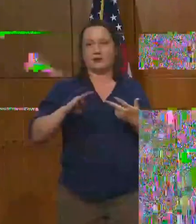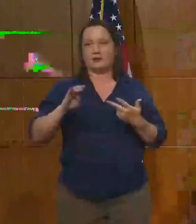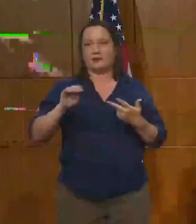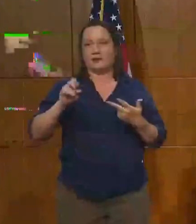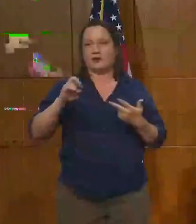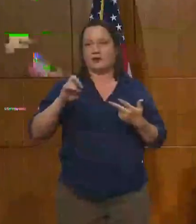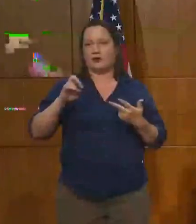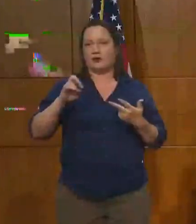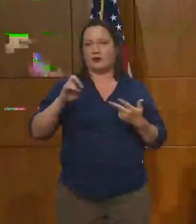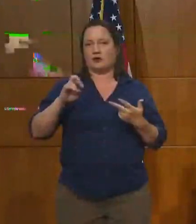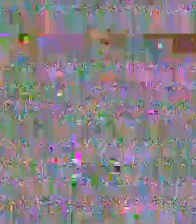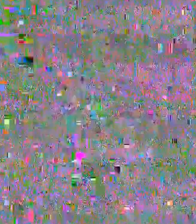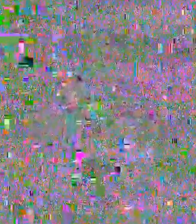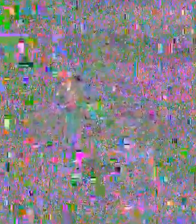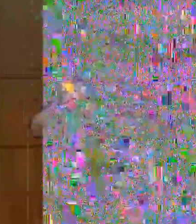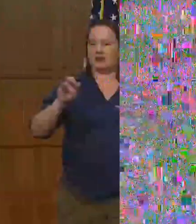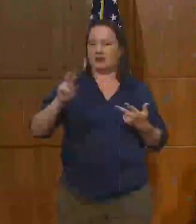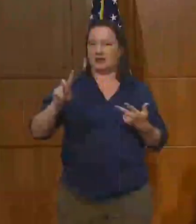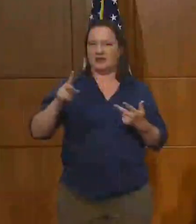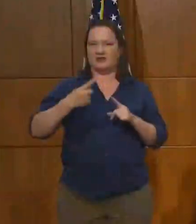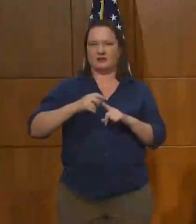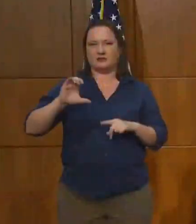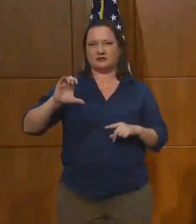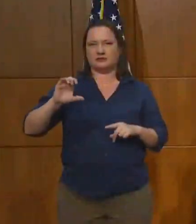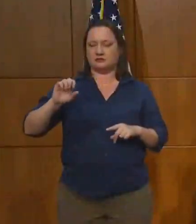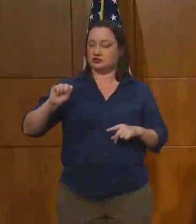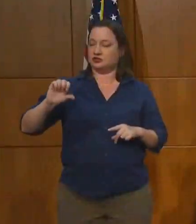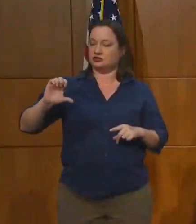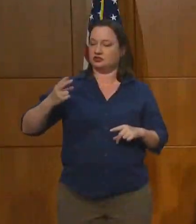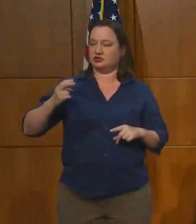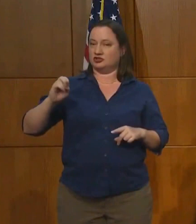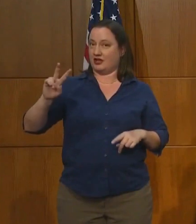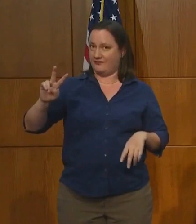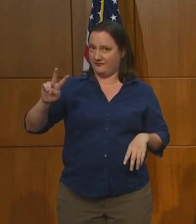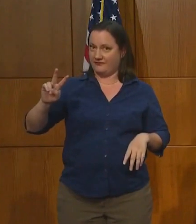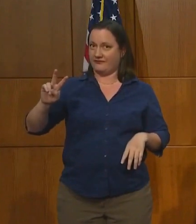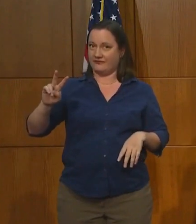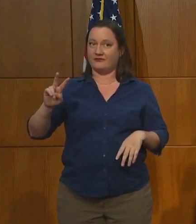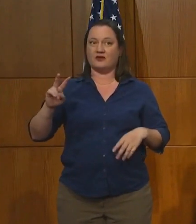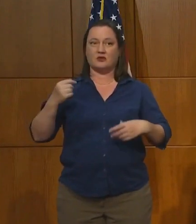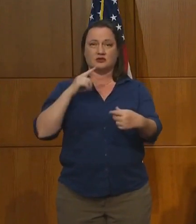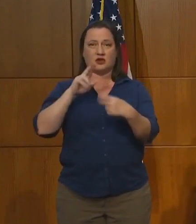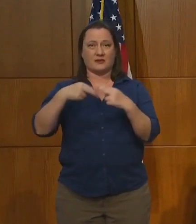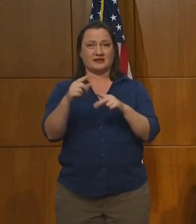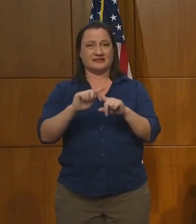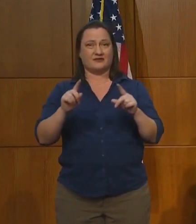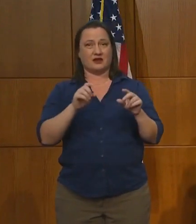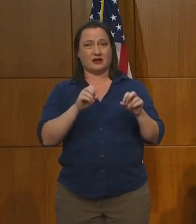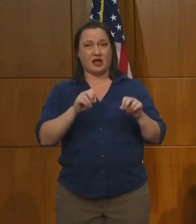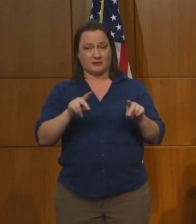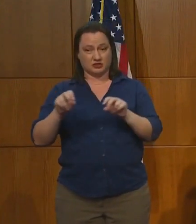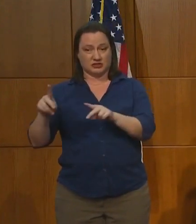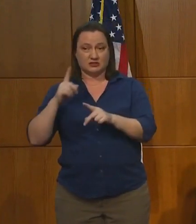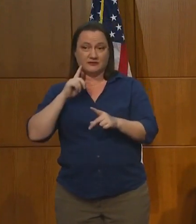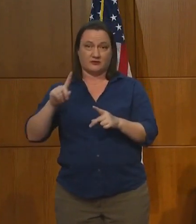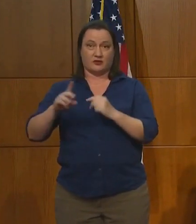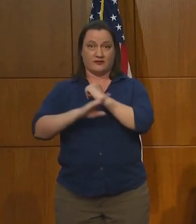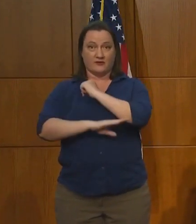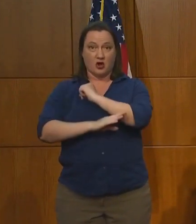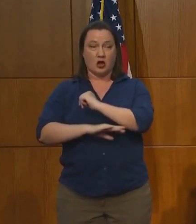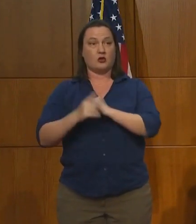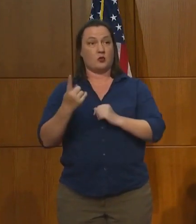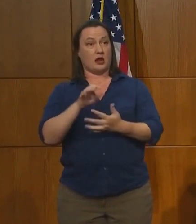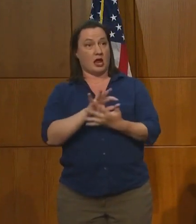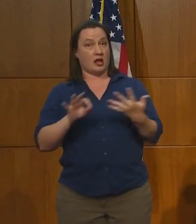all the different options. And one of the options is virtual learning. And that sounds